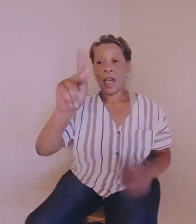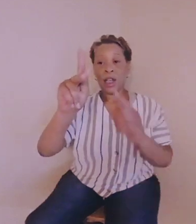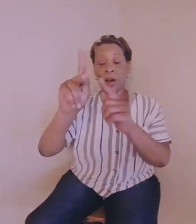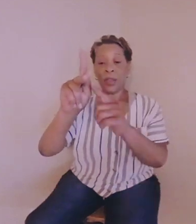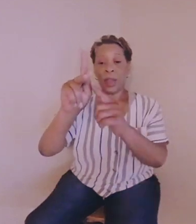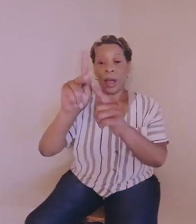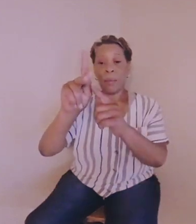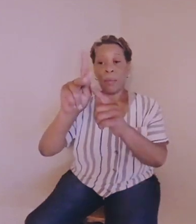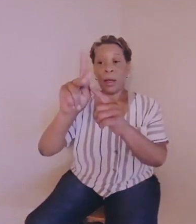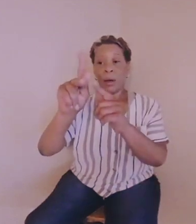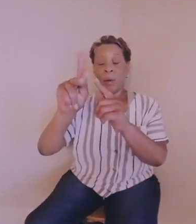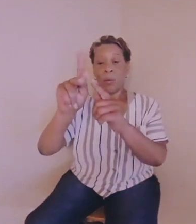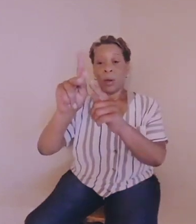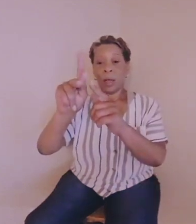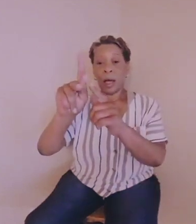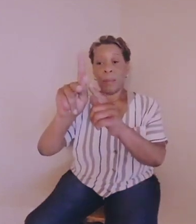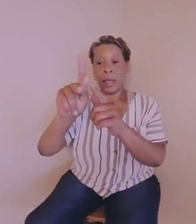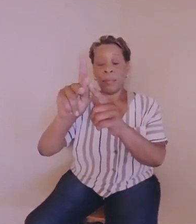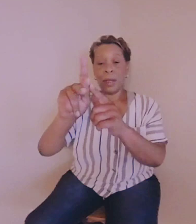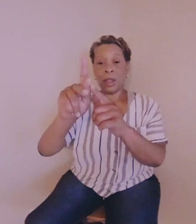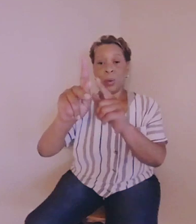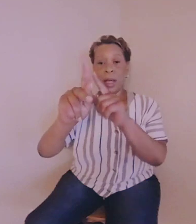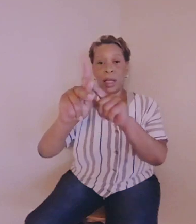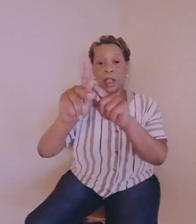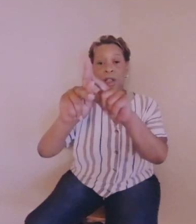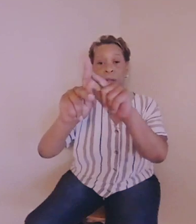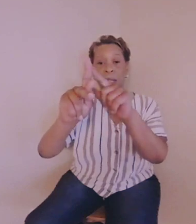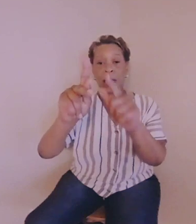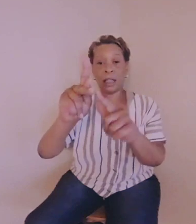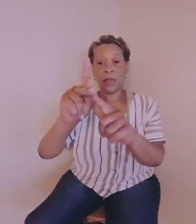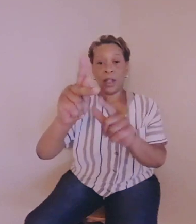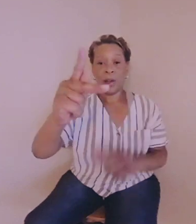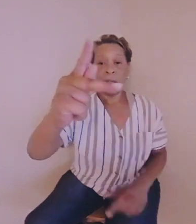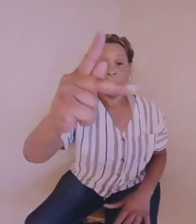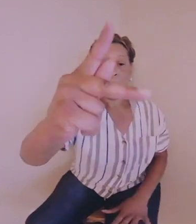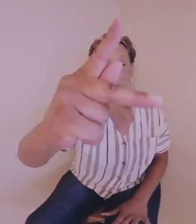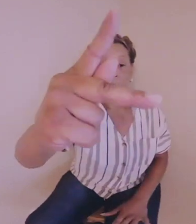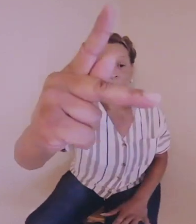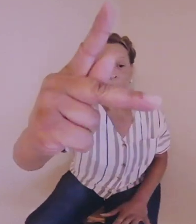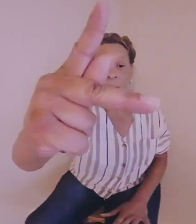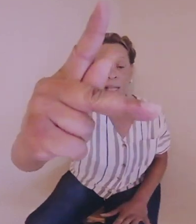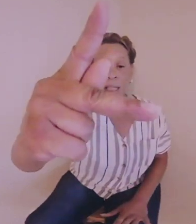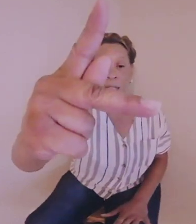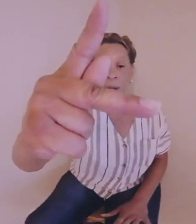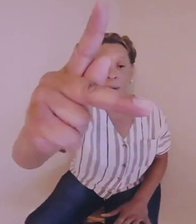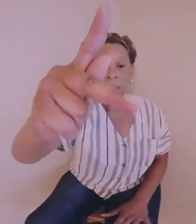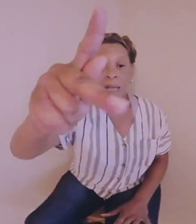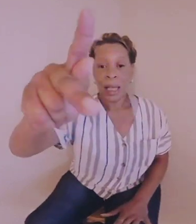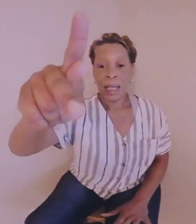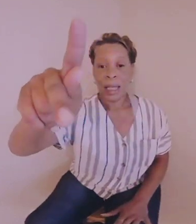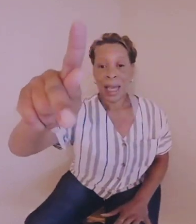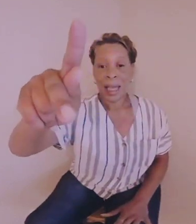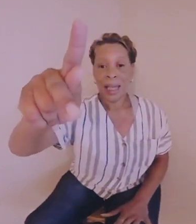K, your thumb will come in between your index finger and middle finger like so. K.